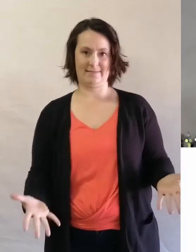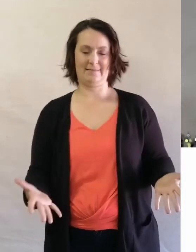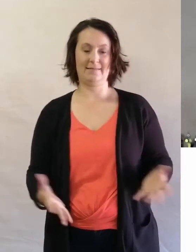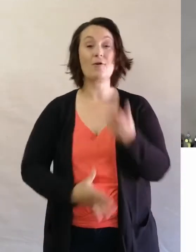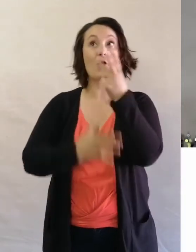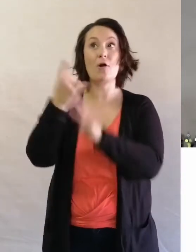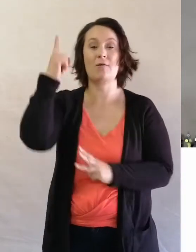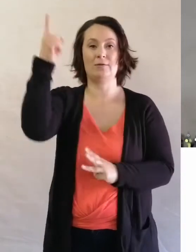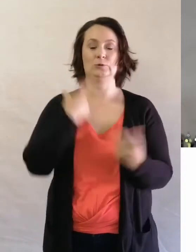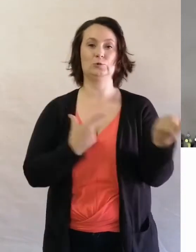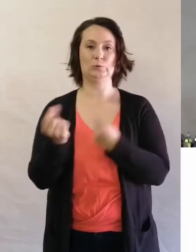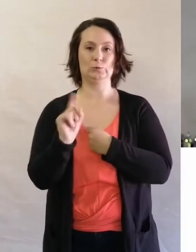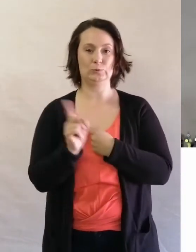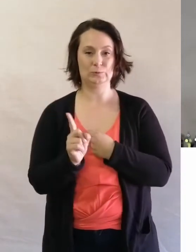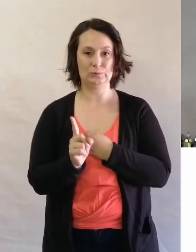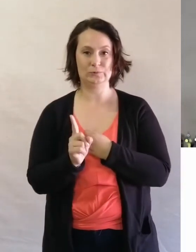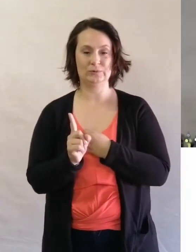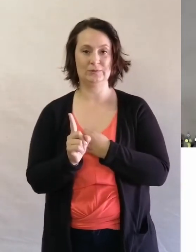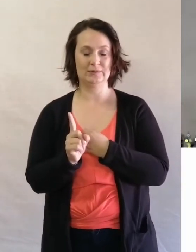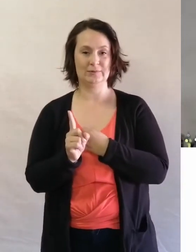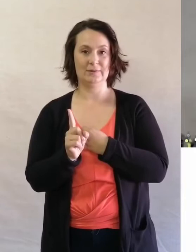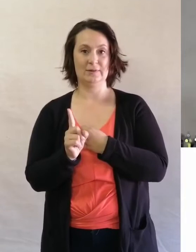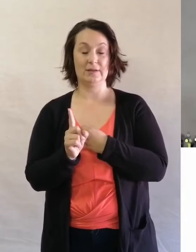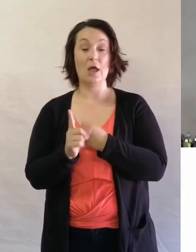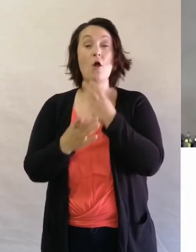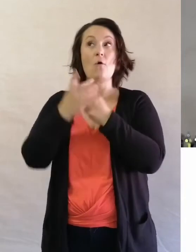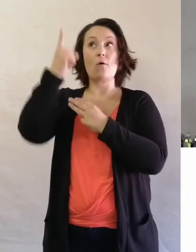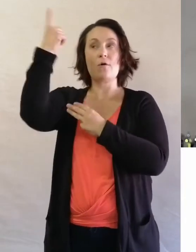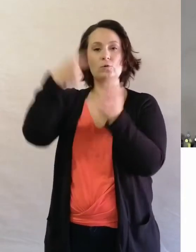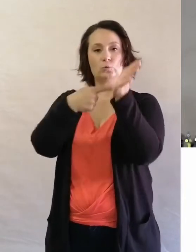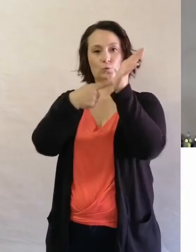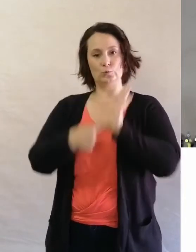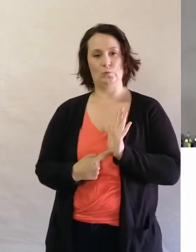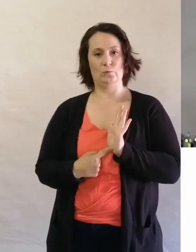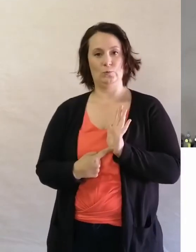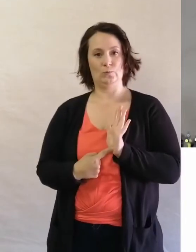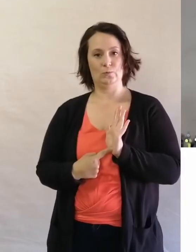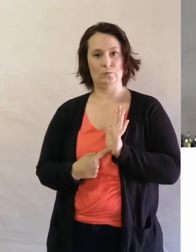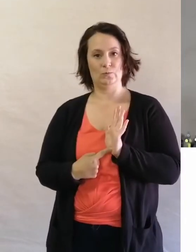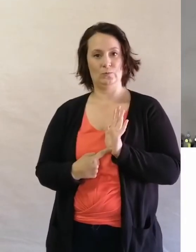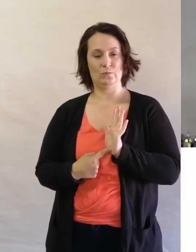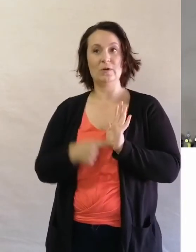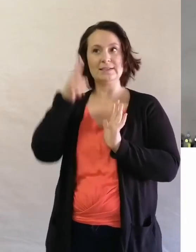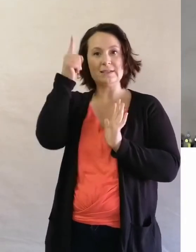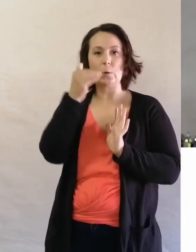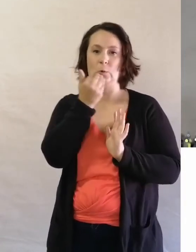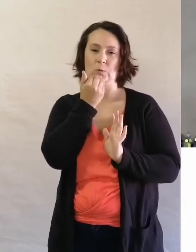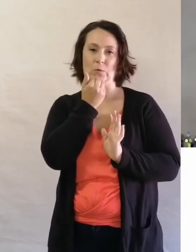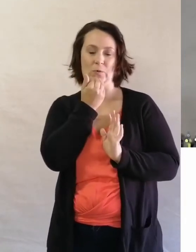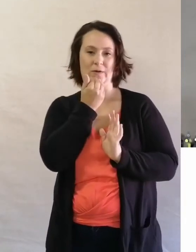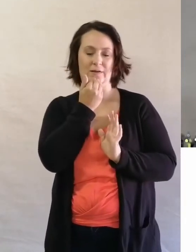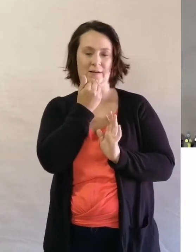does is that he gives us indicators to show us himself. And